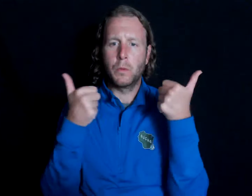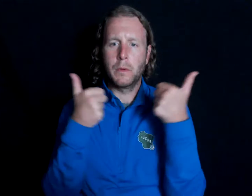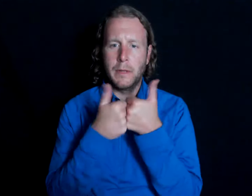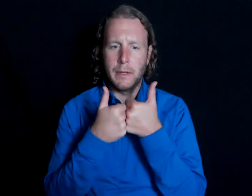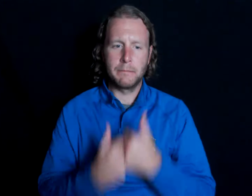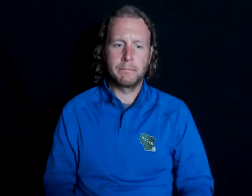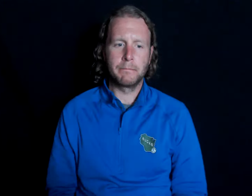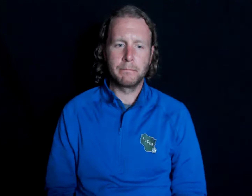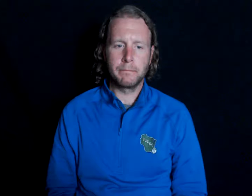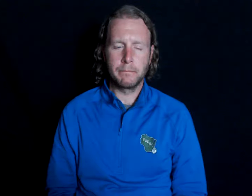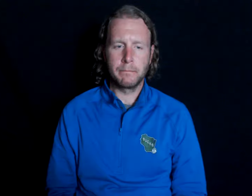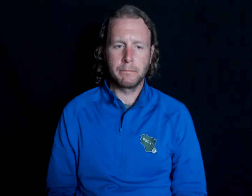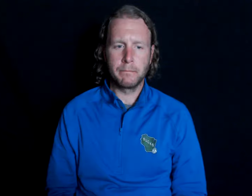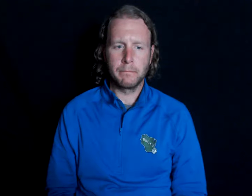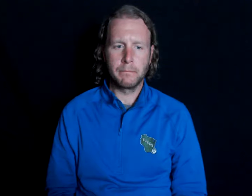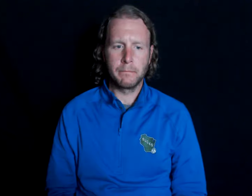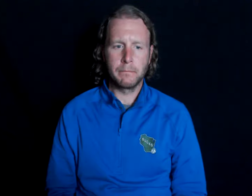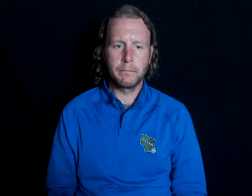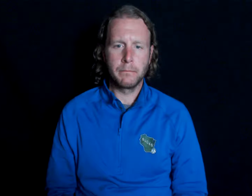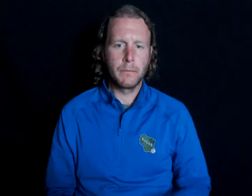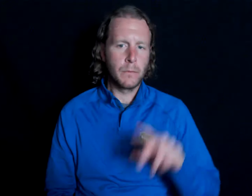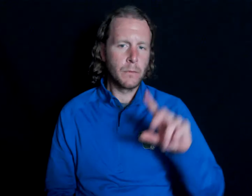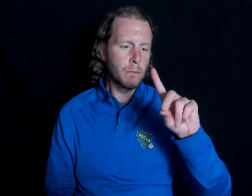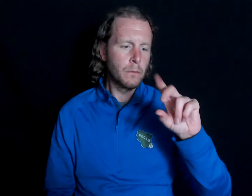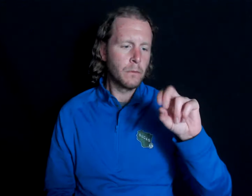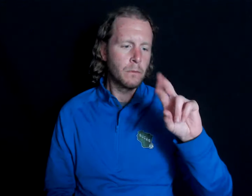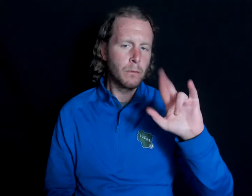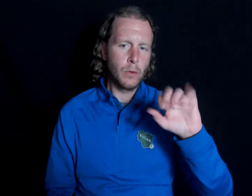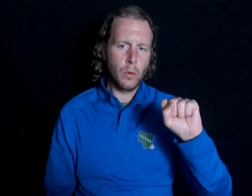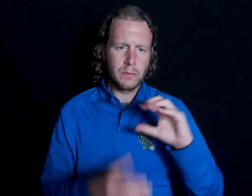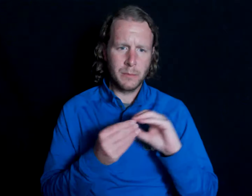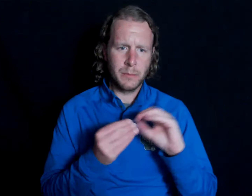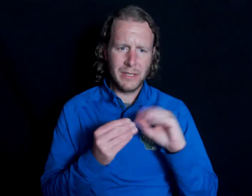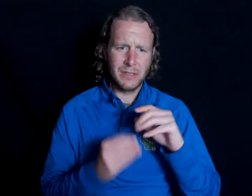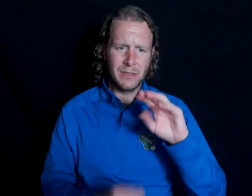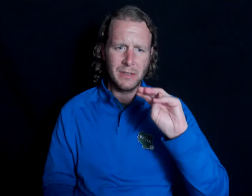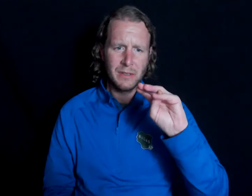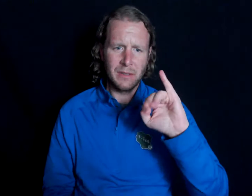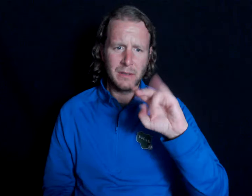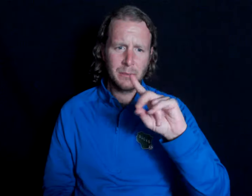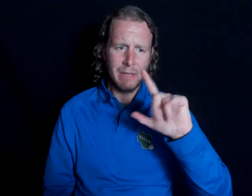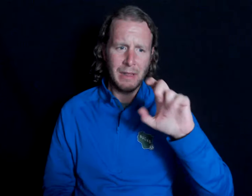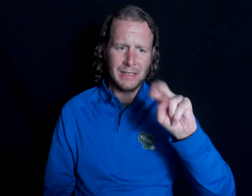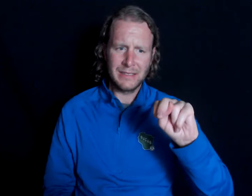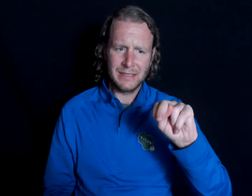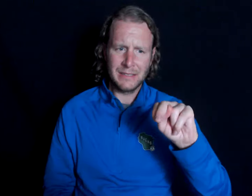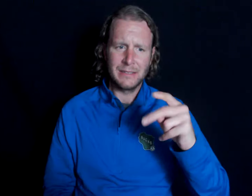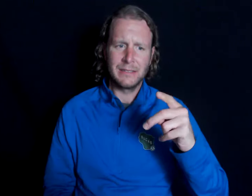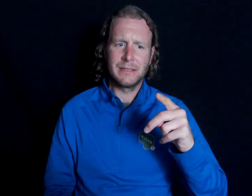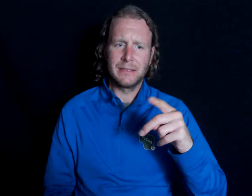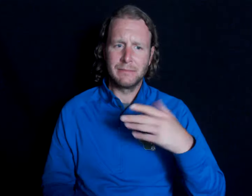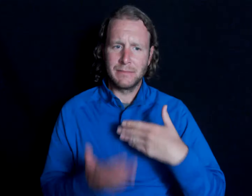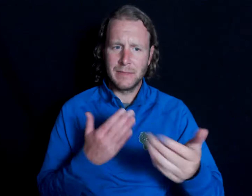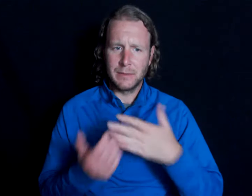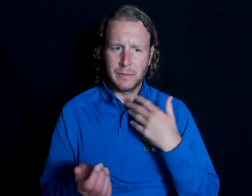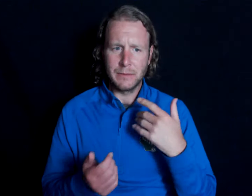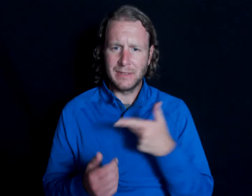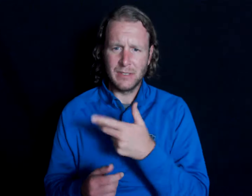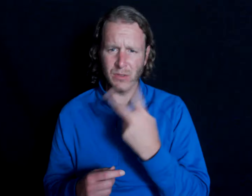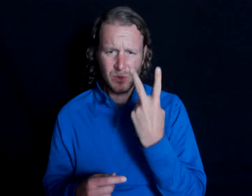Gonna have to find a way to get Chris Middleton right, regardless of what happens here. That's 2 games in a row now, right? Yeah,